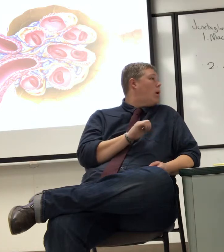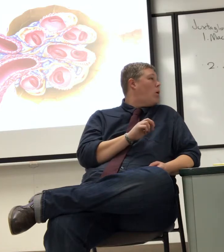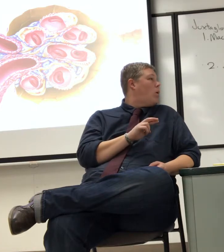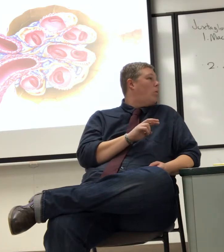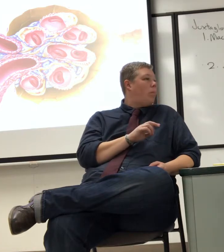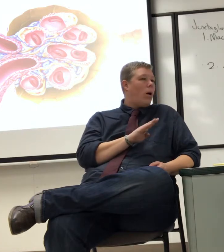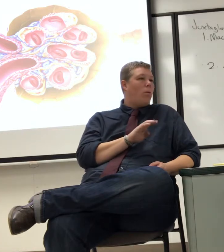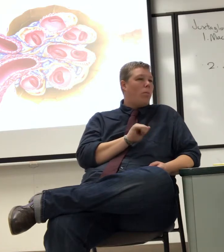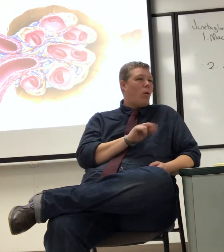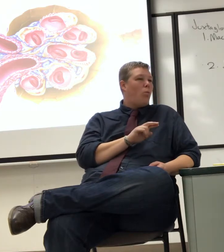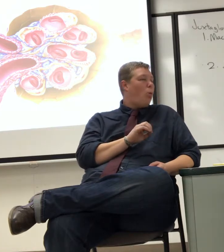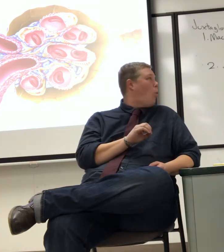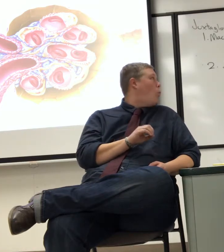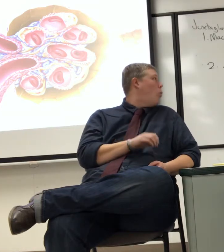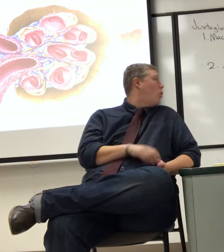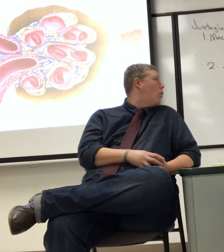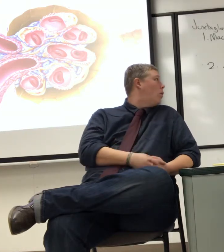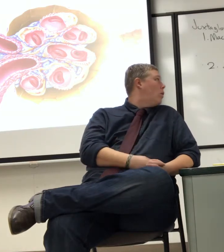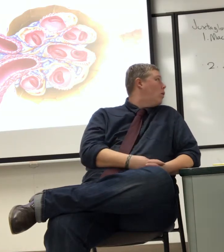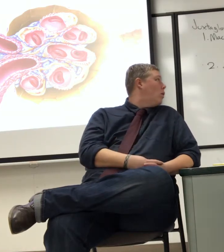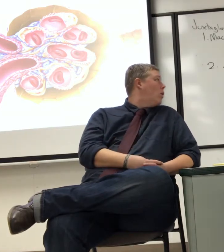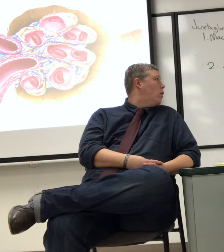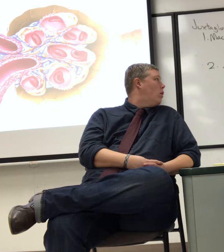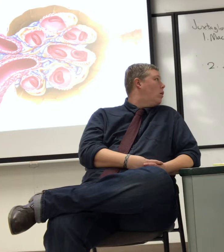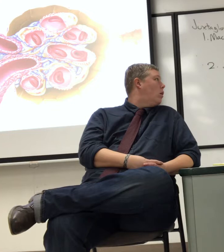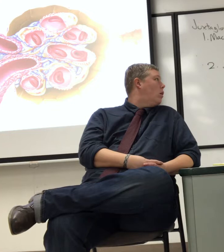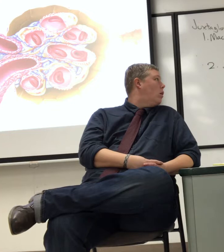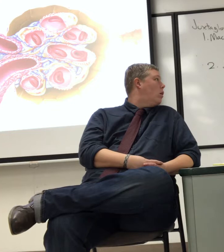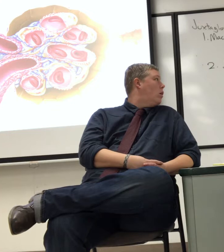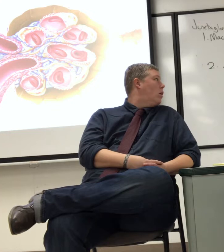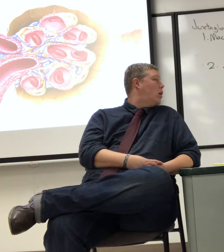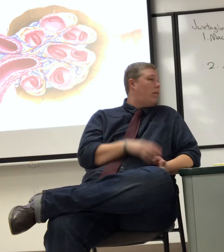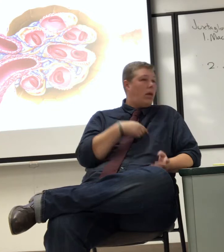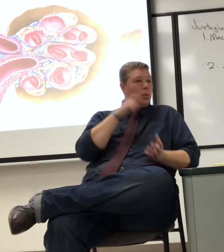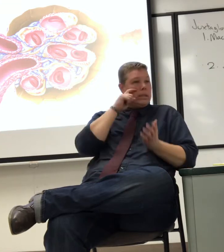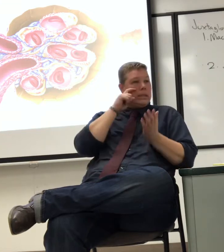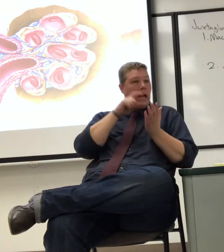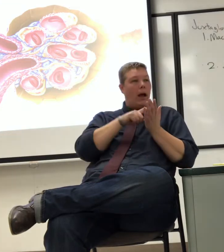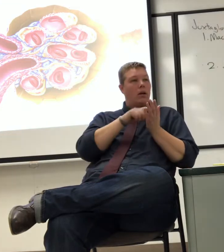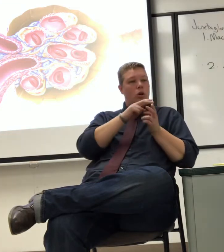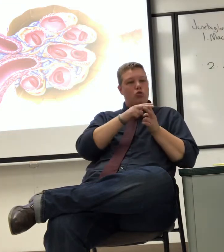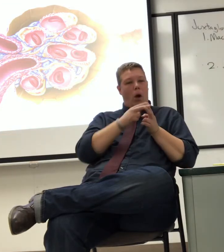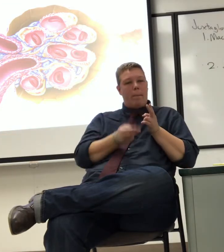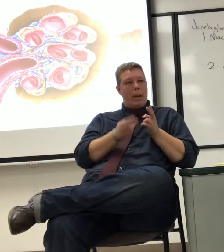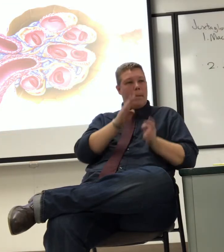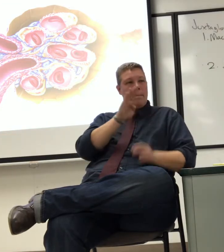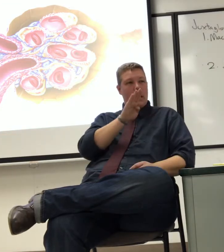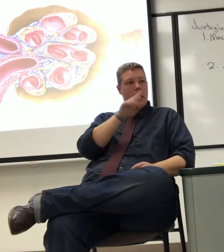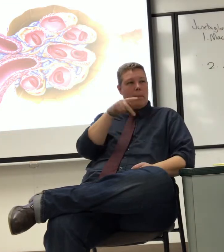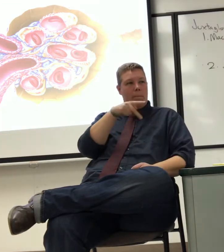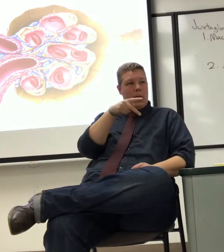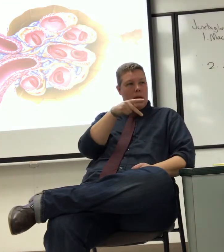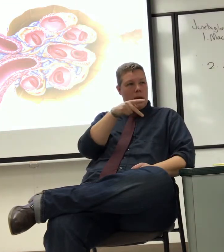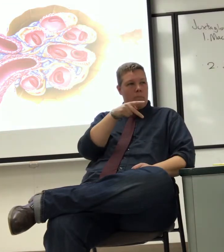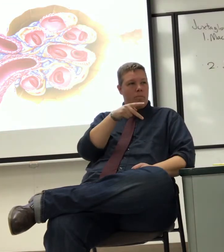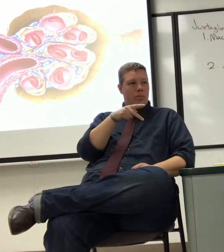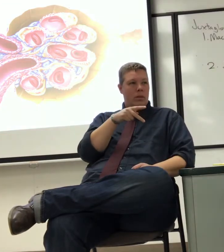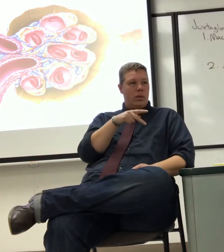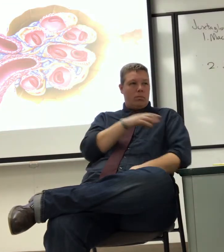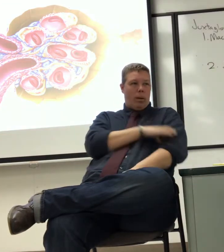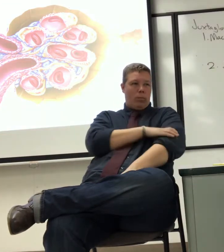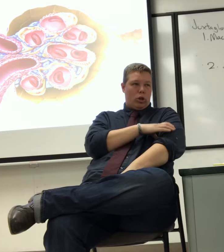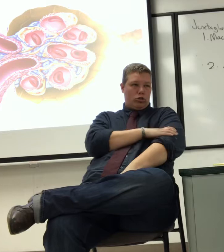In particular, they detect a drop in BP because we're hardwired to increase BP